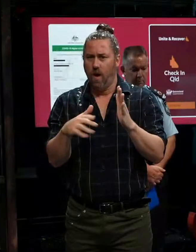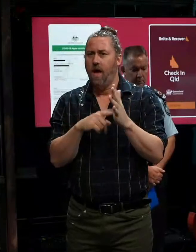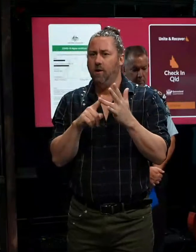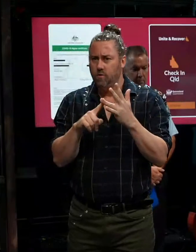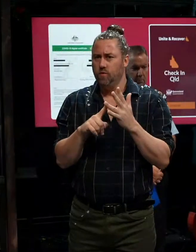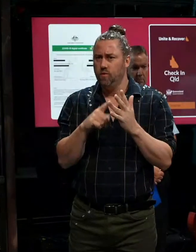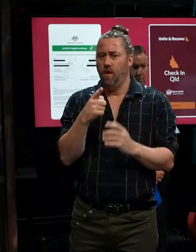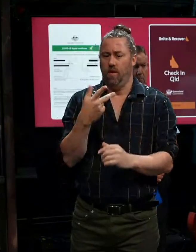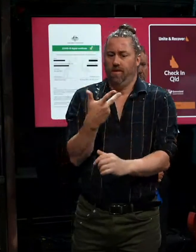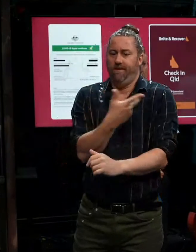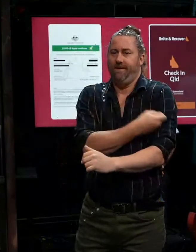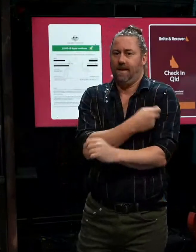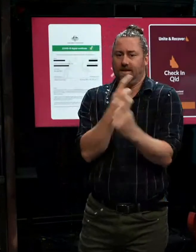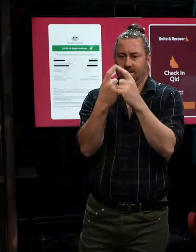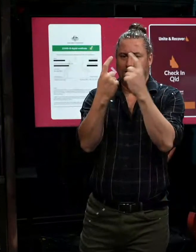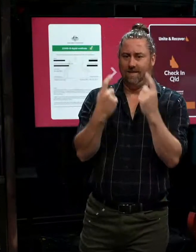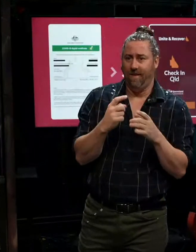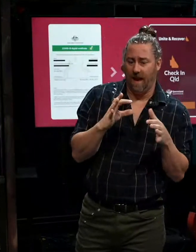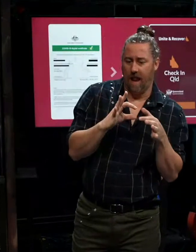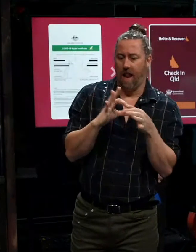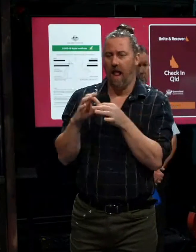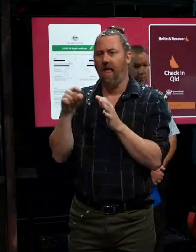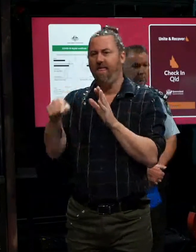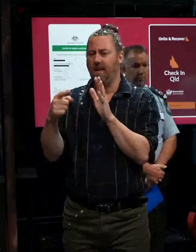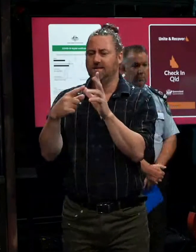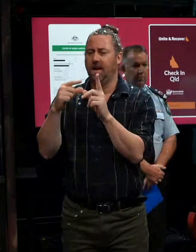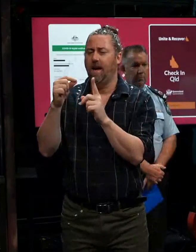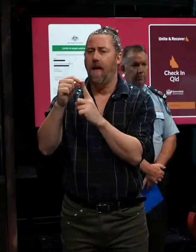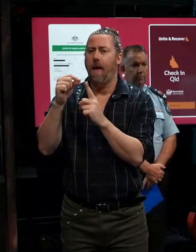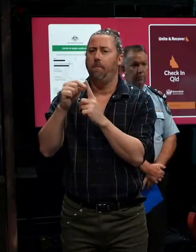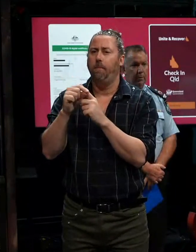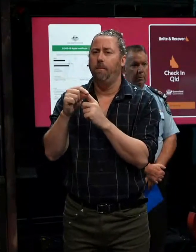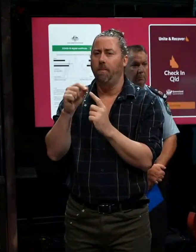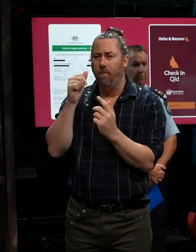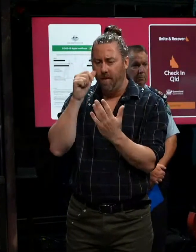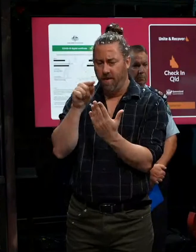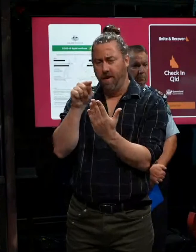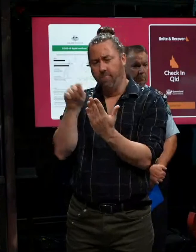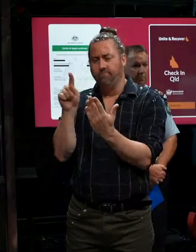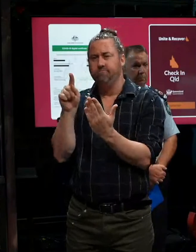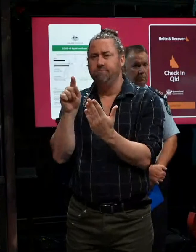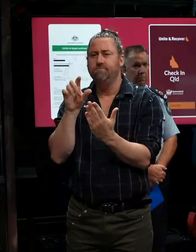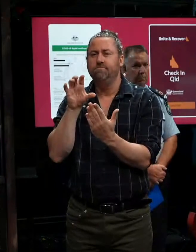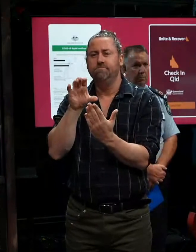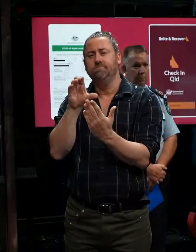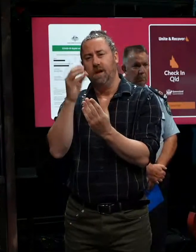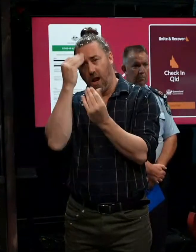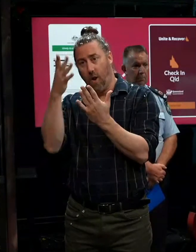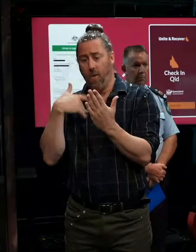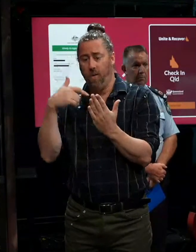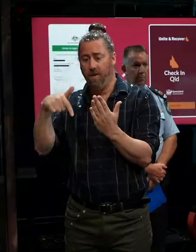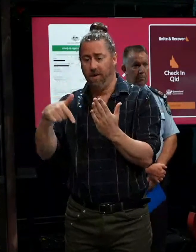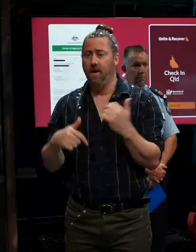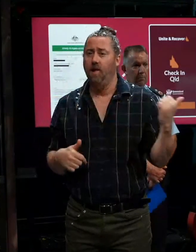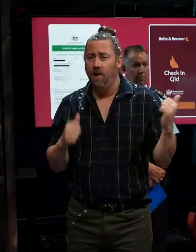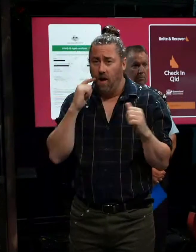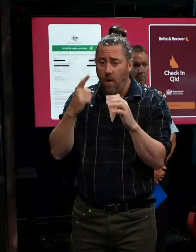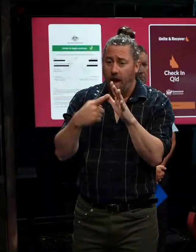vaccination certificates to the check-in app, and we're seeing that right across those other states as well. It's very, very clear on your